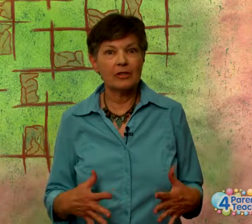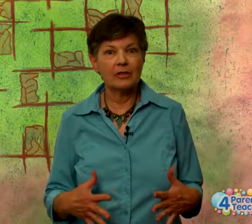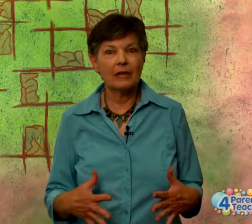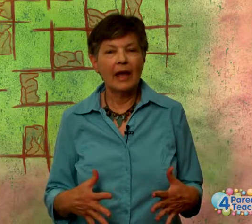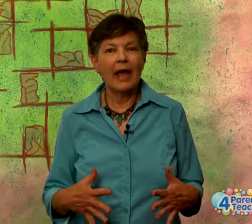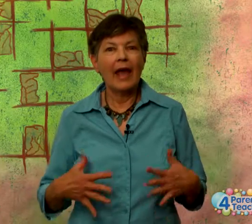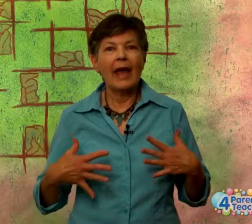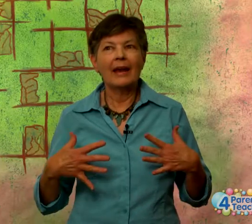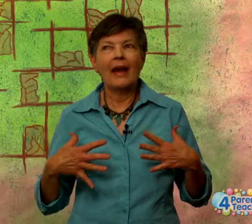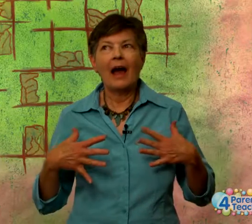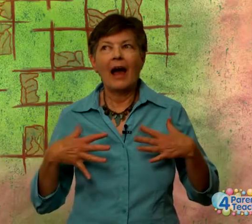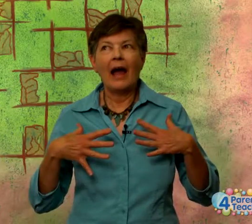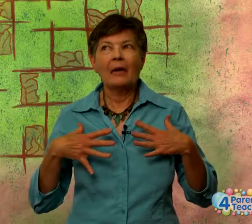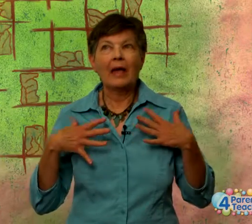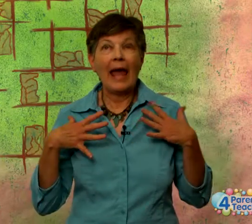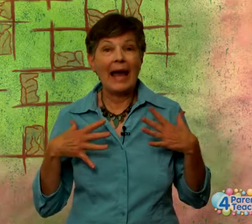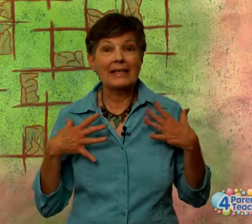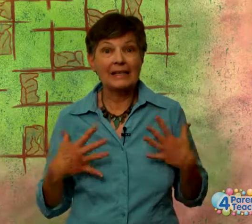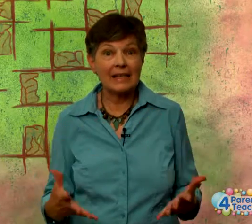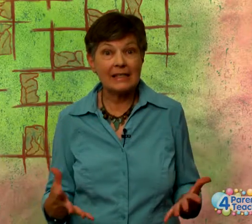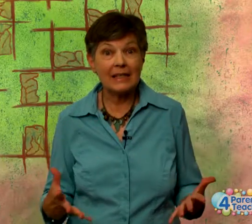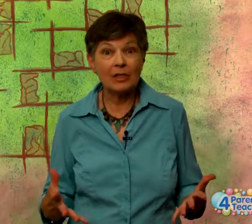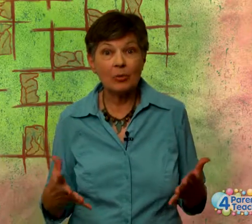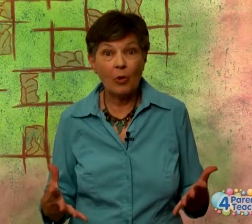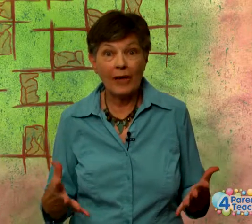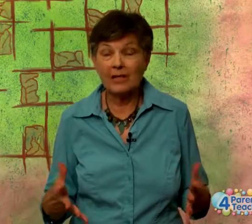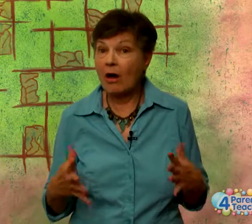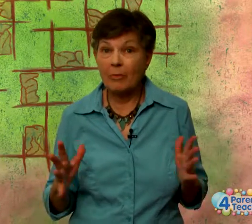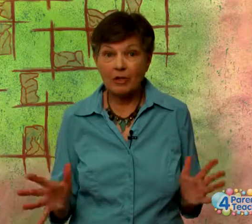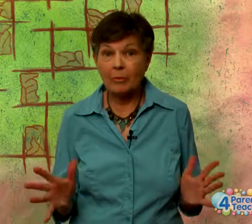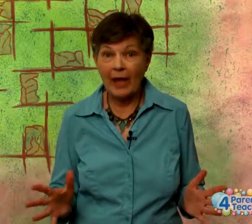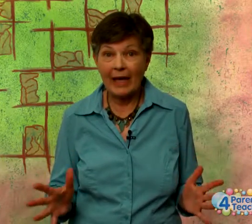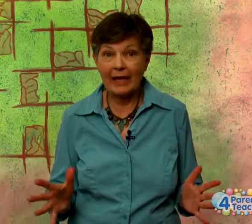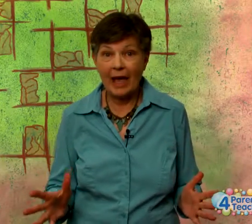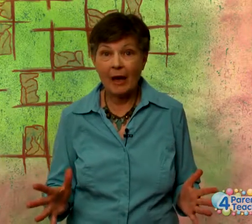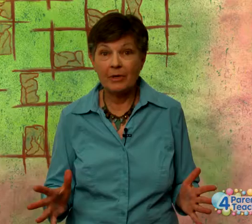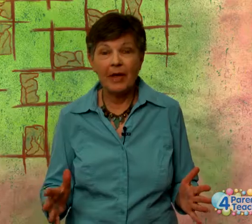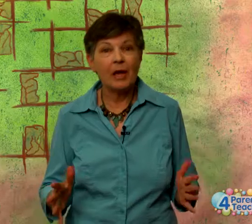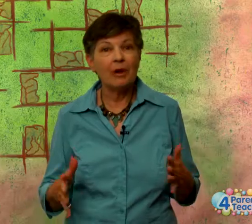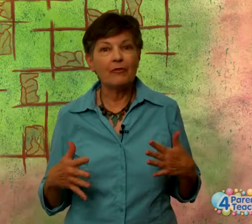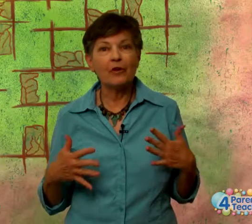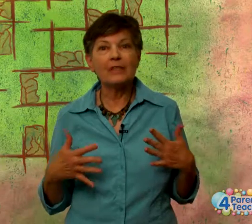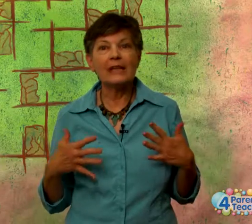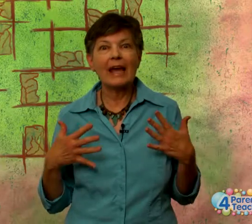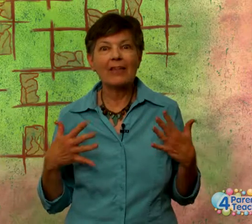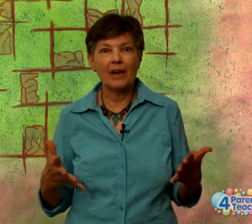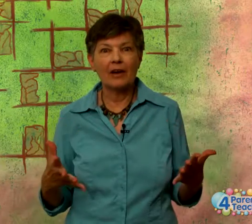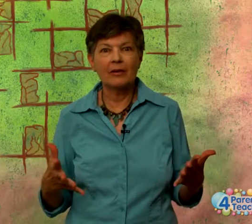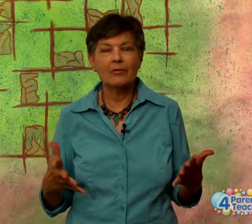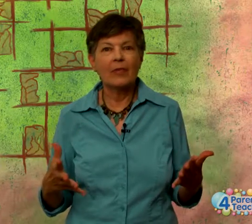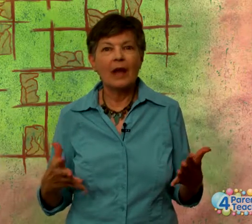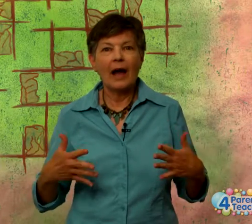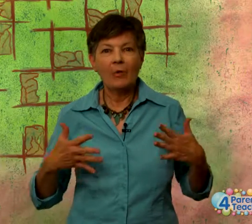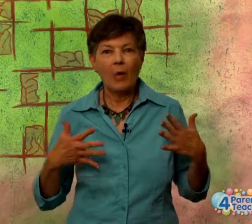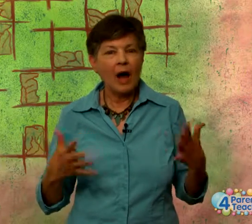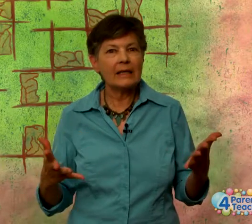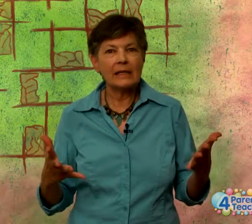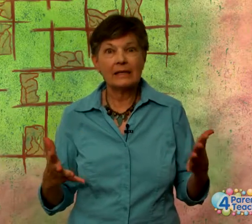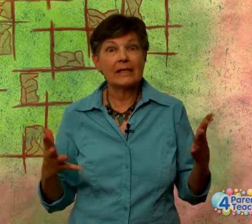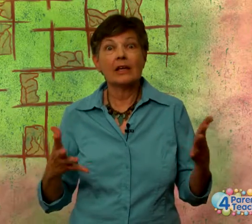counselor. And I had 16 little boys, all multiple handicapped. My first day there, I walked in at 6